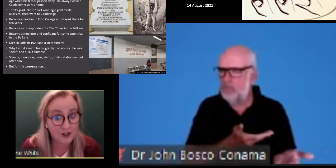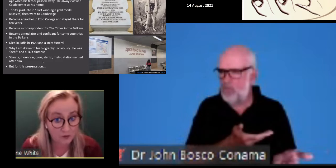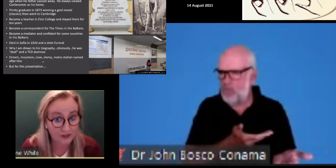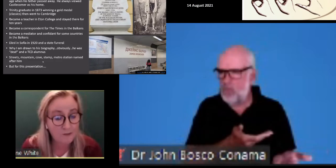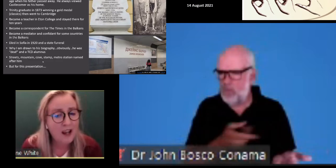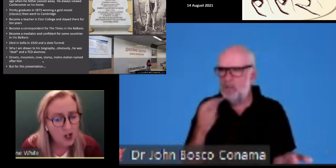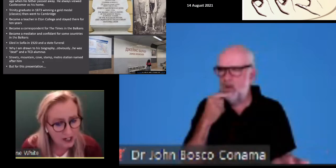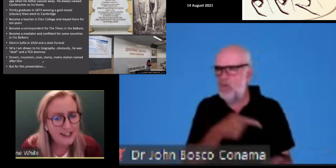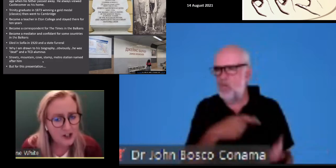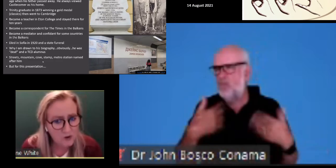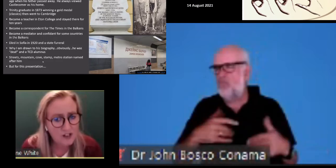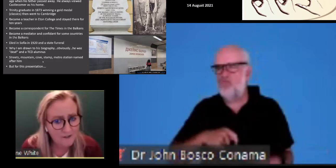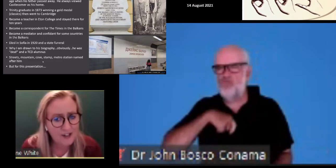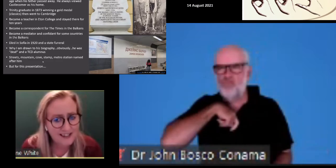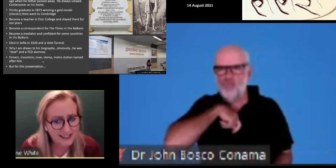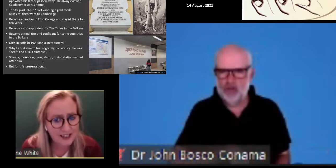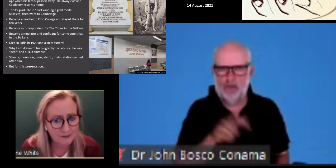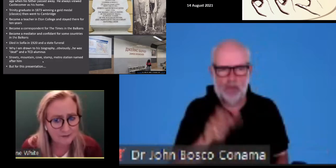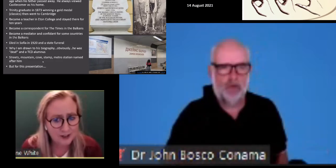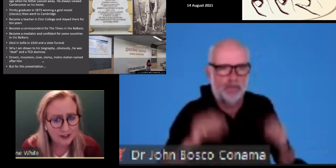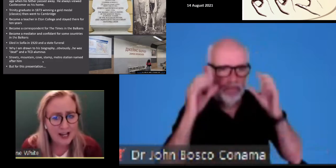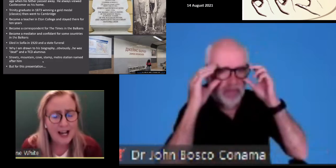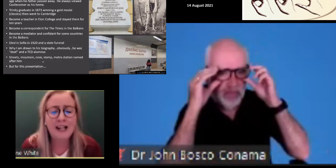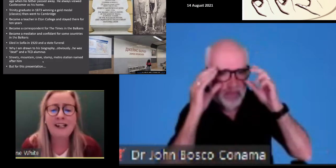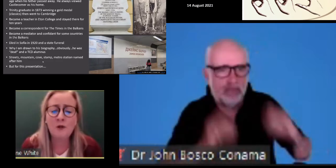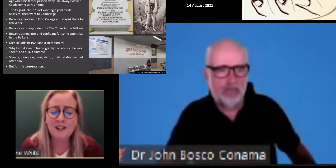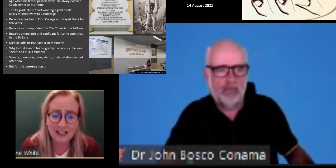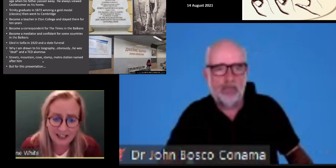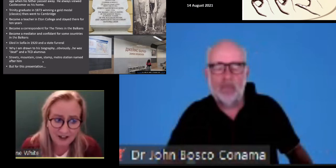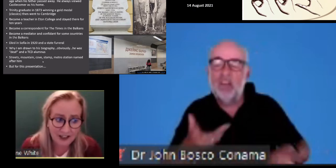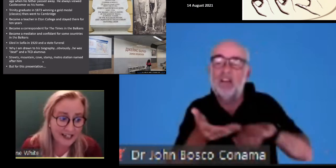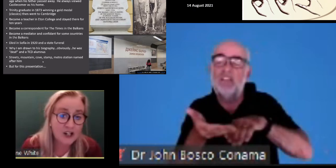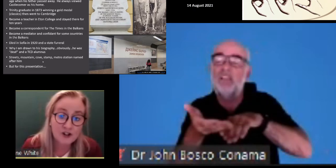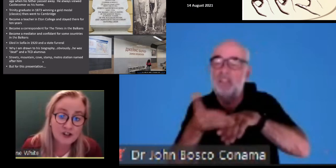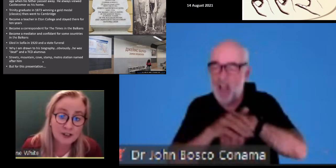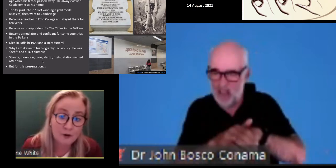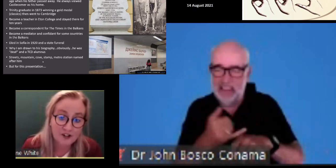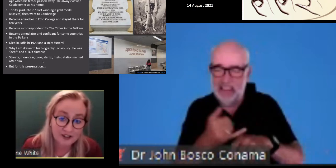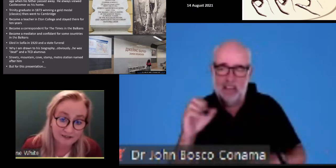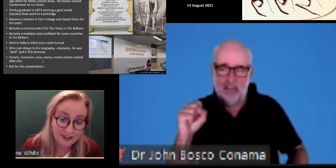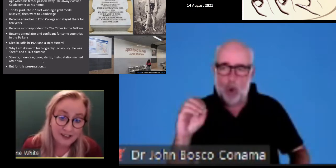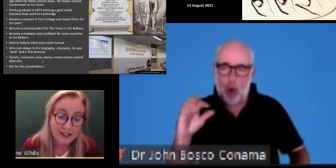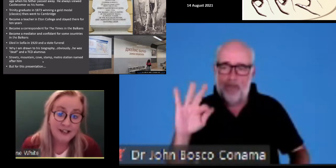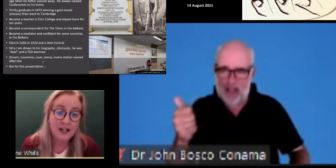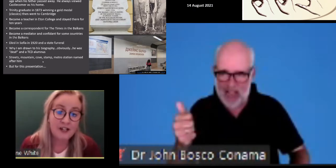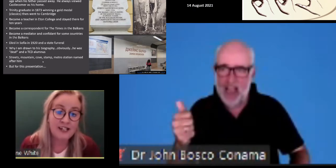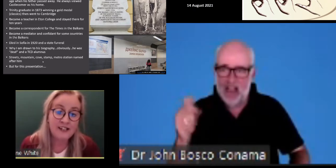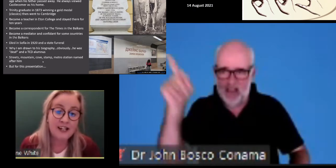with them. That shows confidence in him. And he was clearly a trusted person. Now, he died